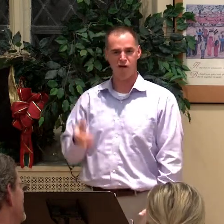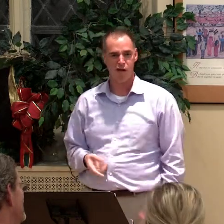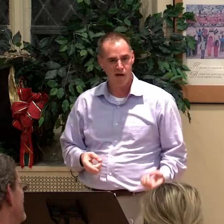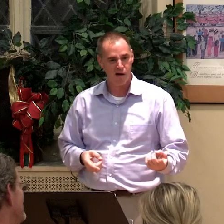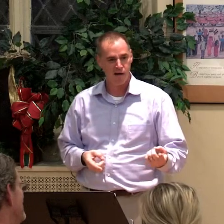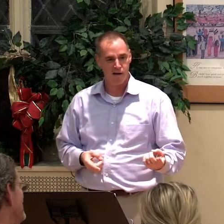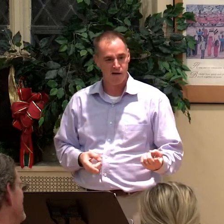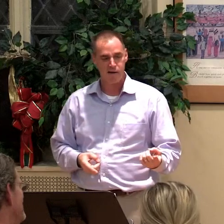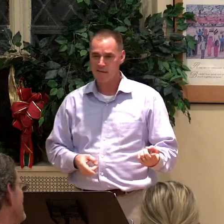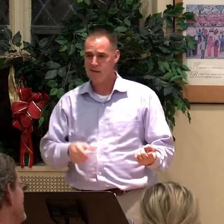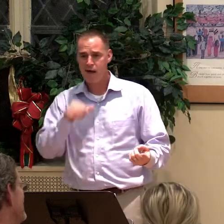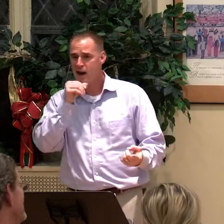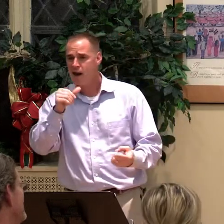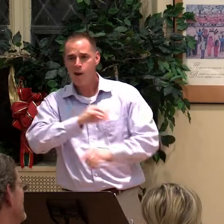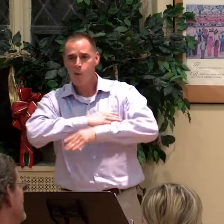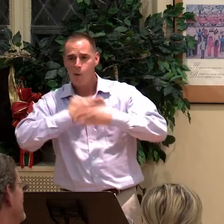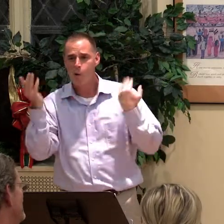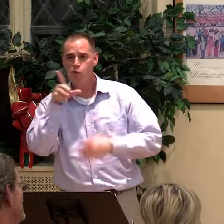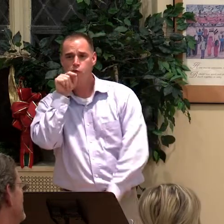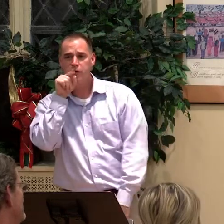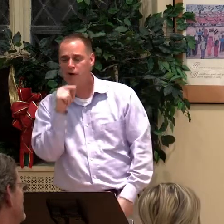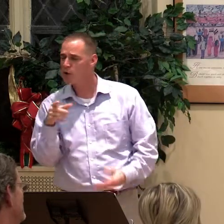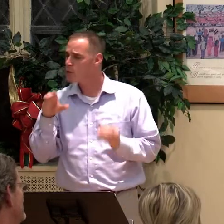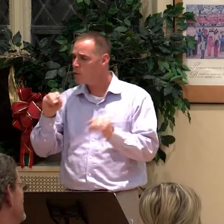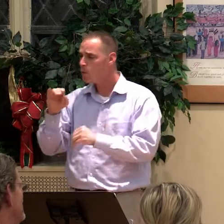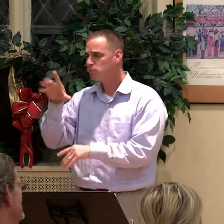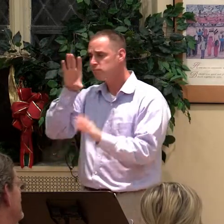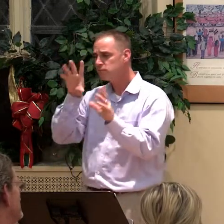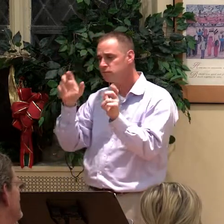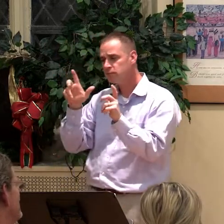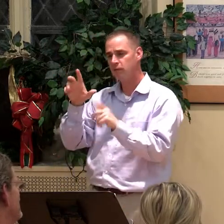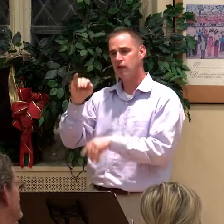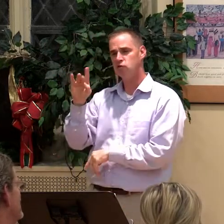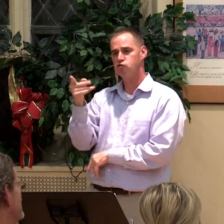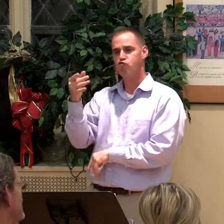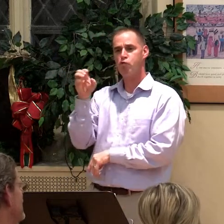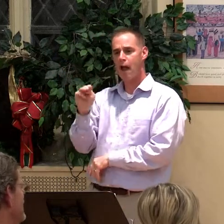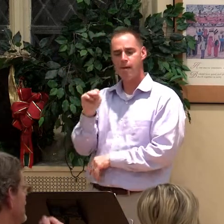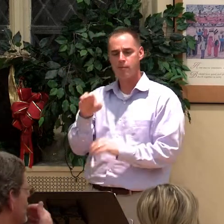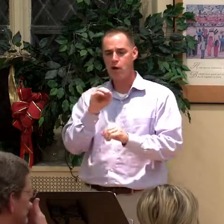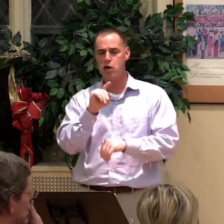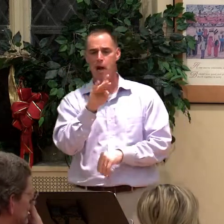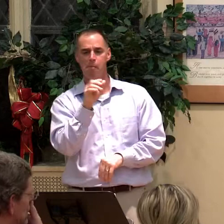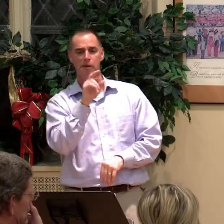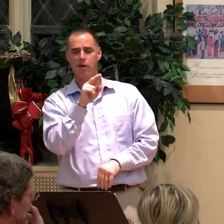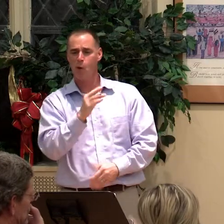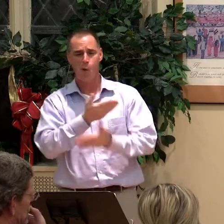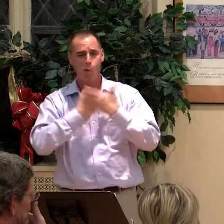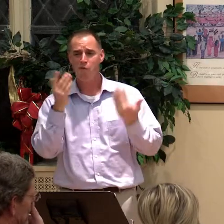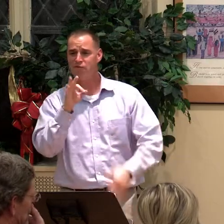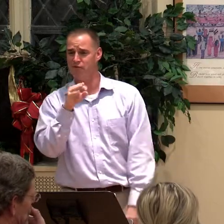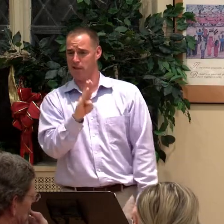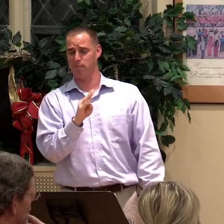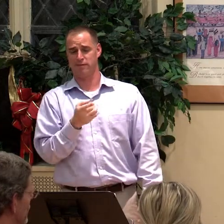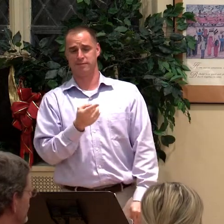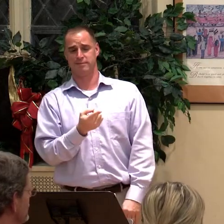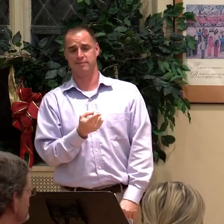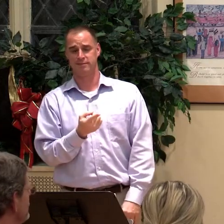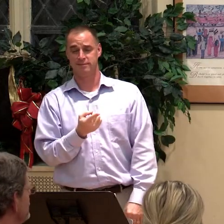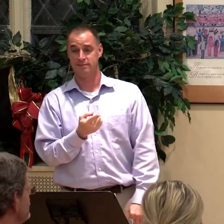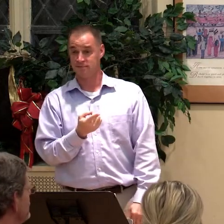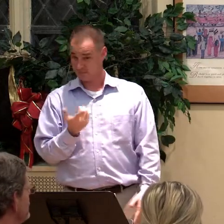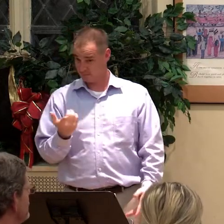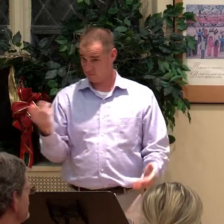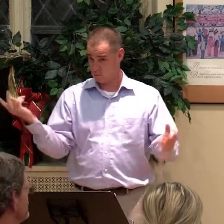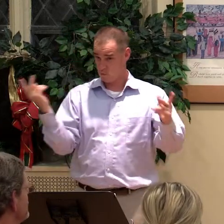You aren't on Twitter or Instagram or Tumblr. You aren't even on Facebook. And